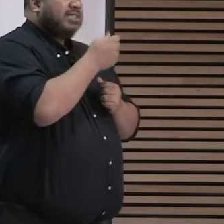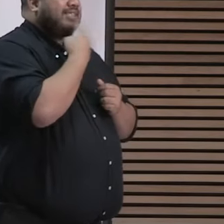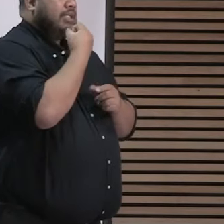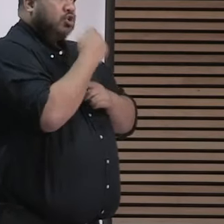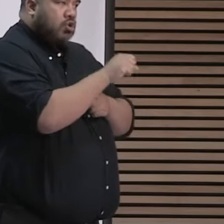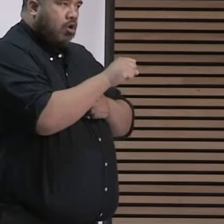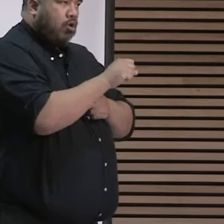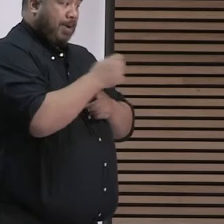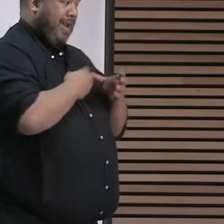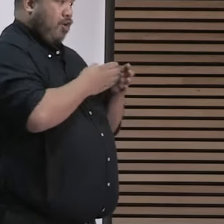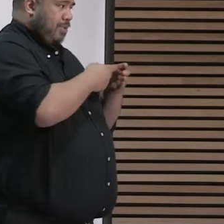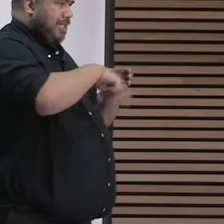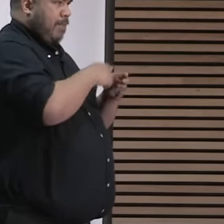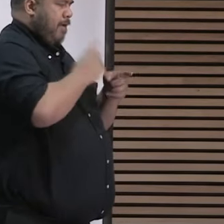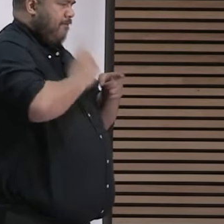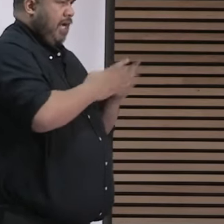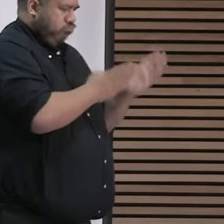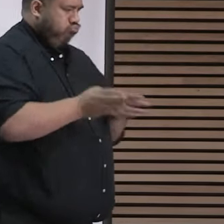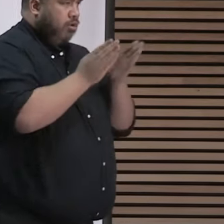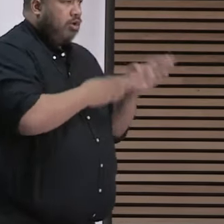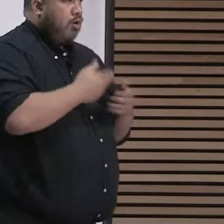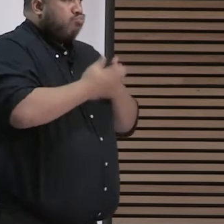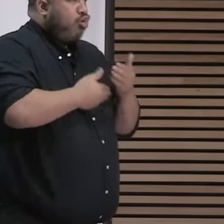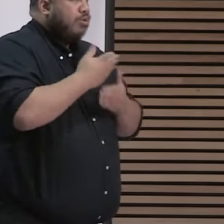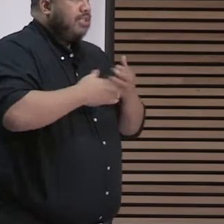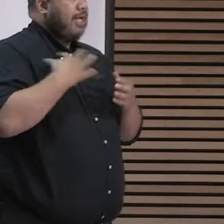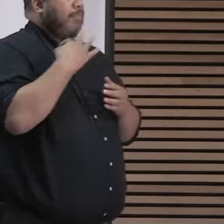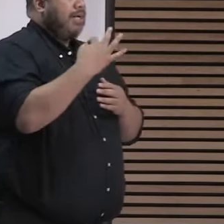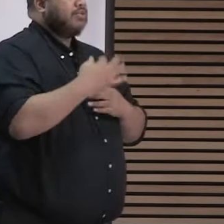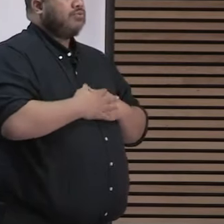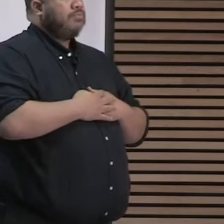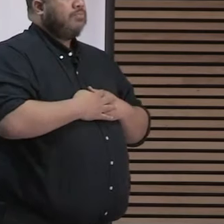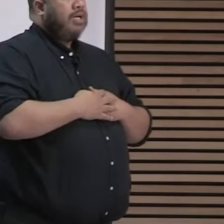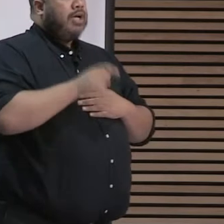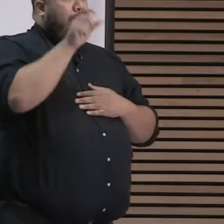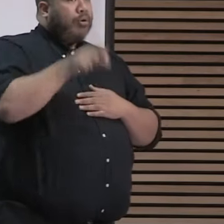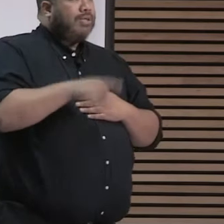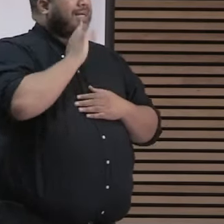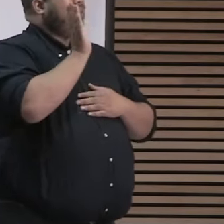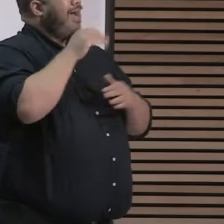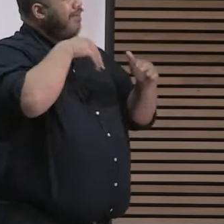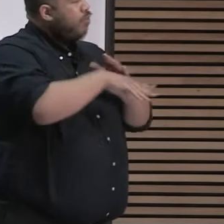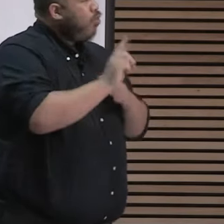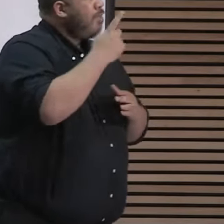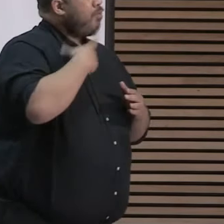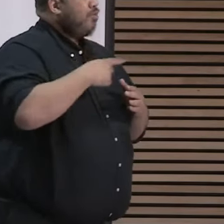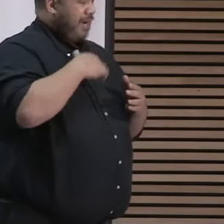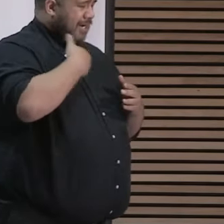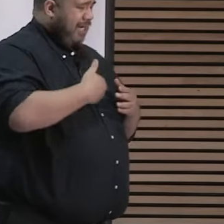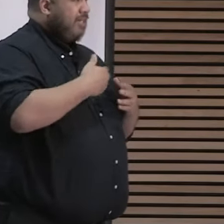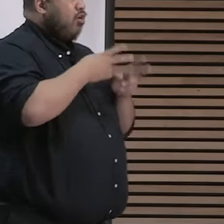as quickly as possible through those exemptions. They will be granted where there are circumstances like the need to access medical